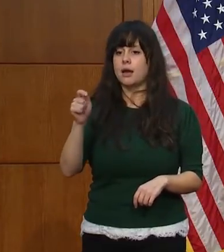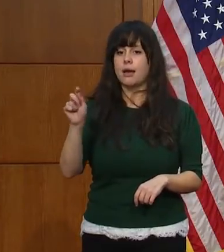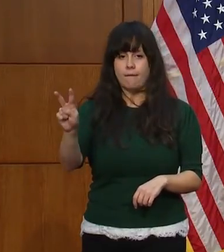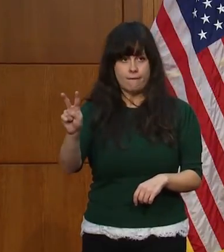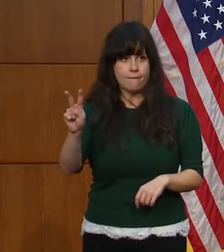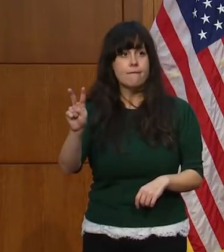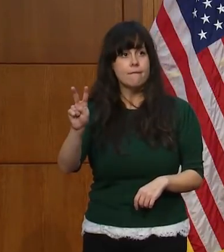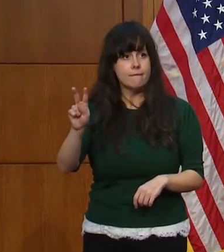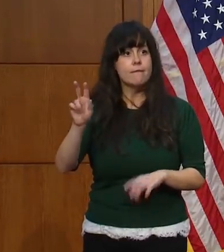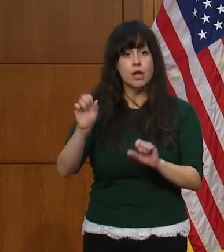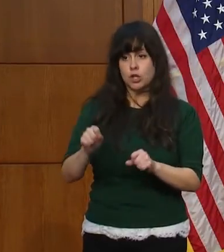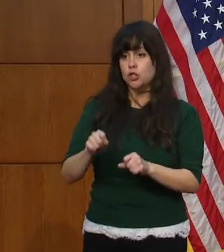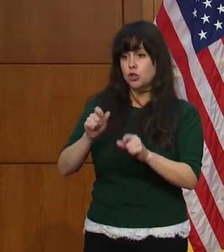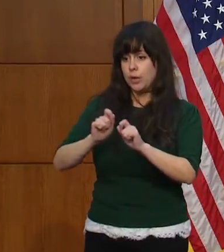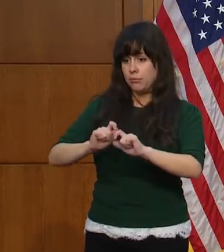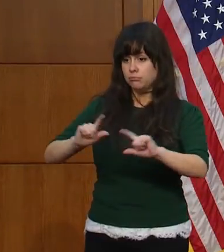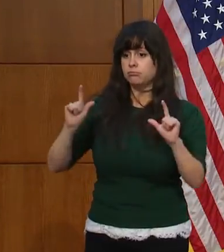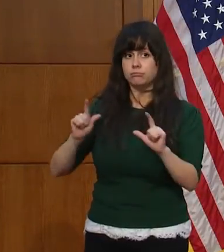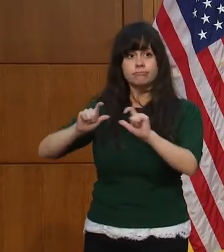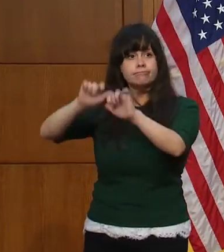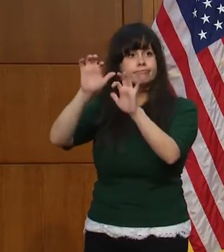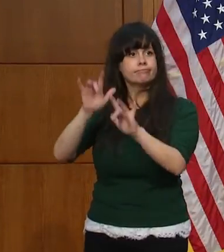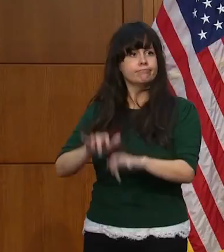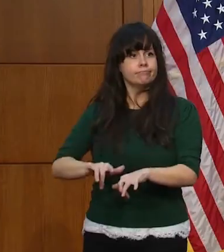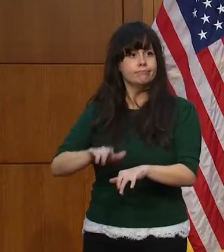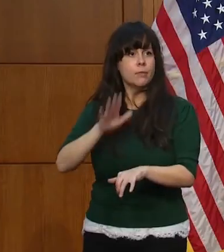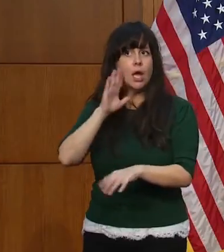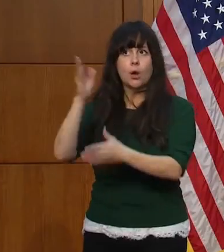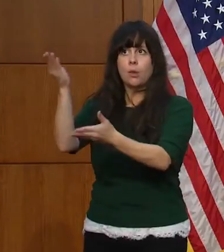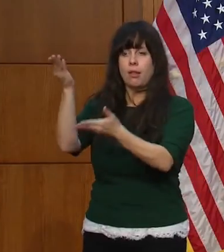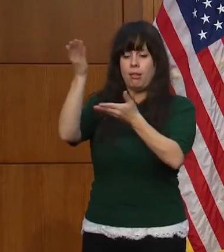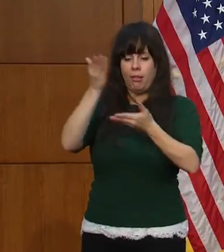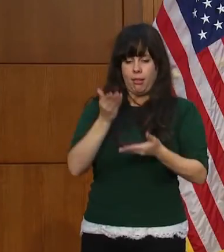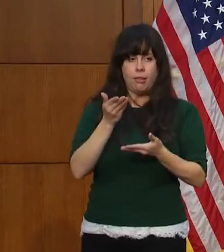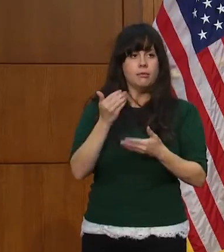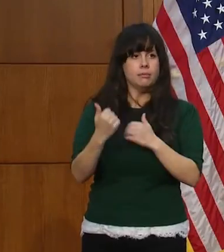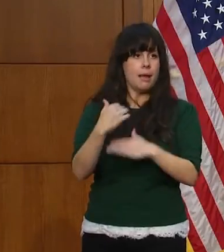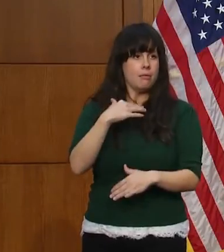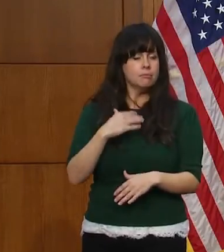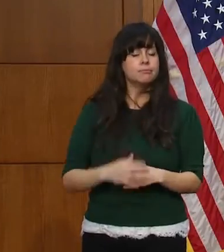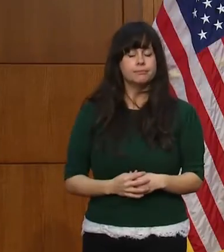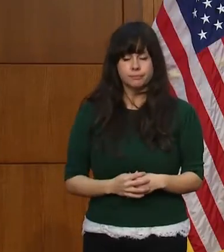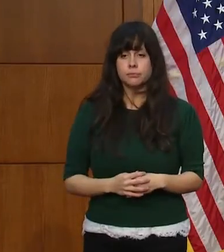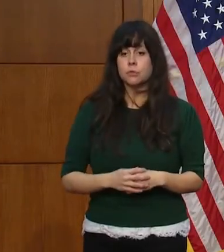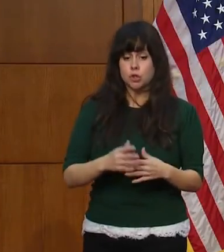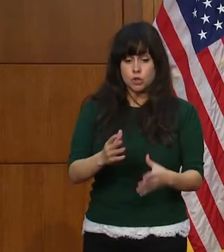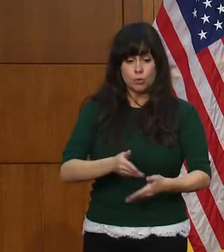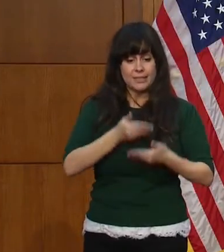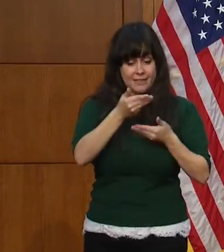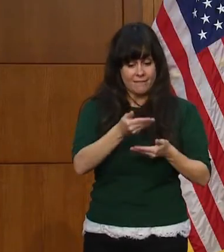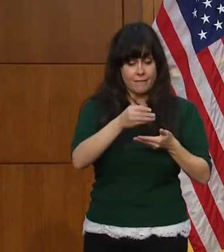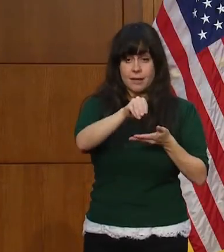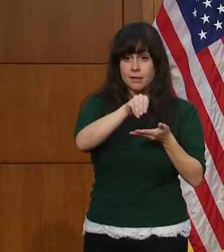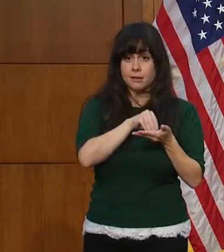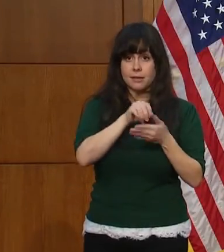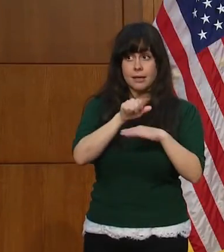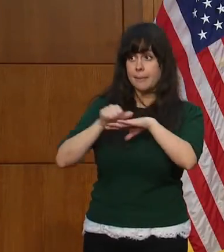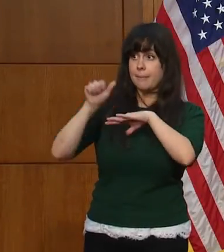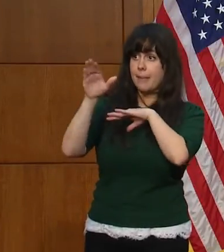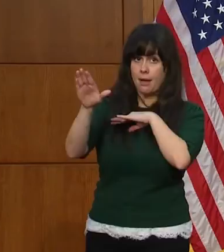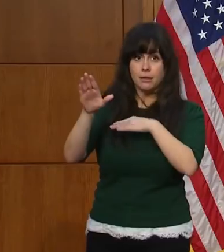vote.elections.virginia.gov. Once you receive your absentee ballot, complete it, sign it, and mail it